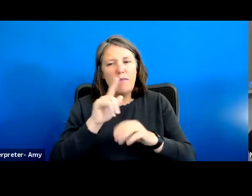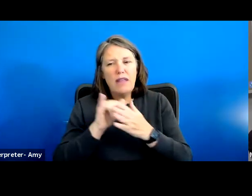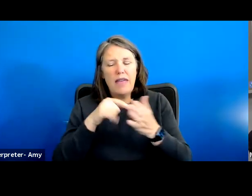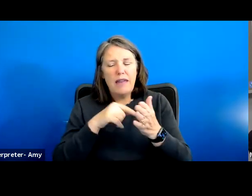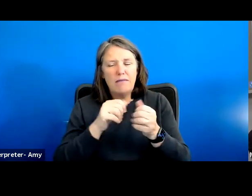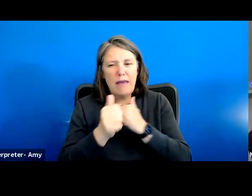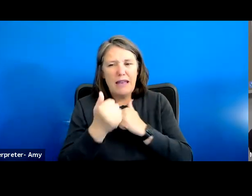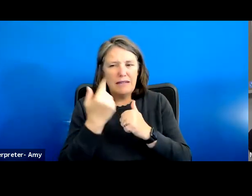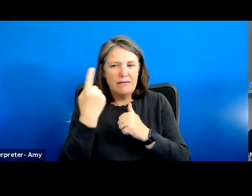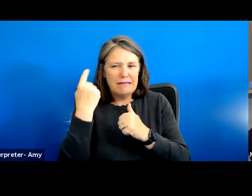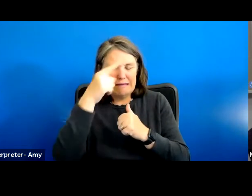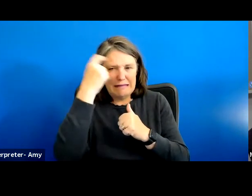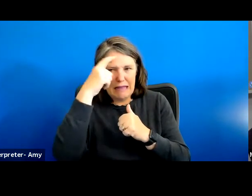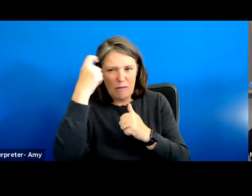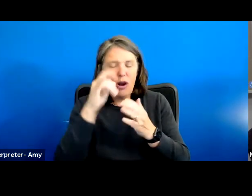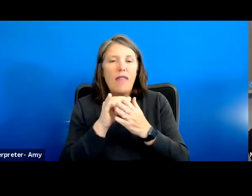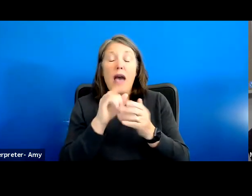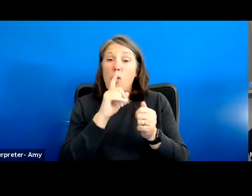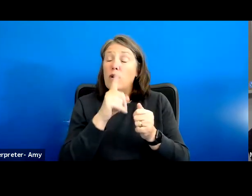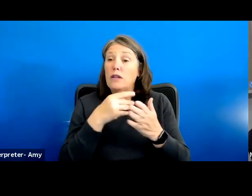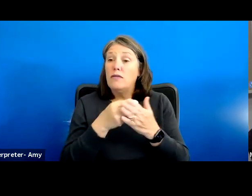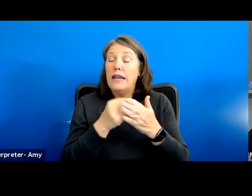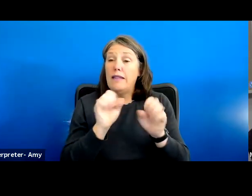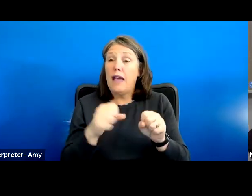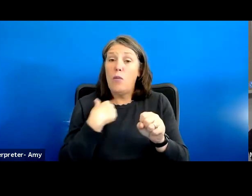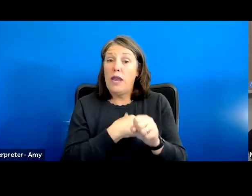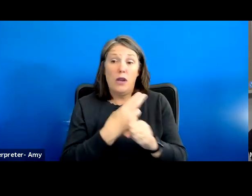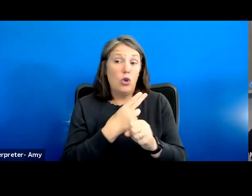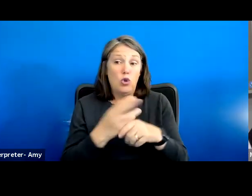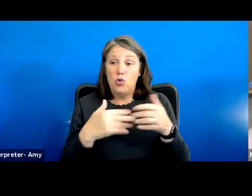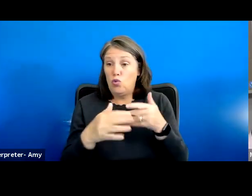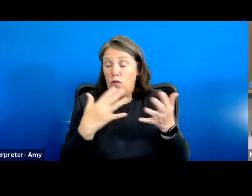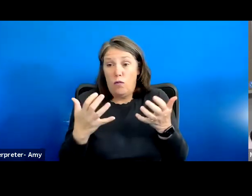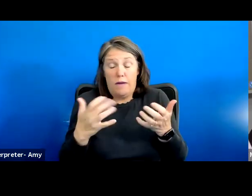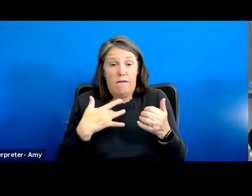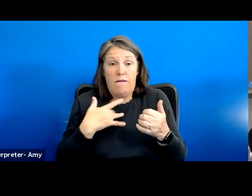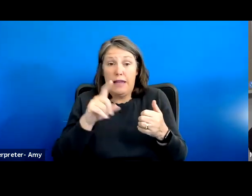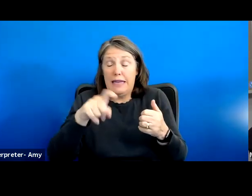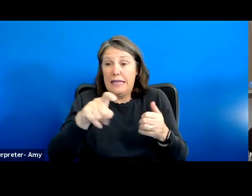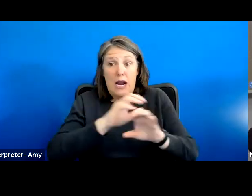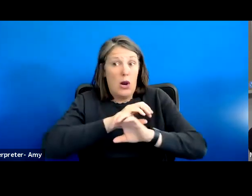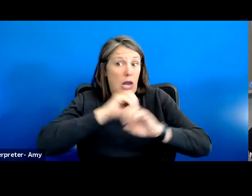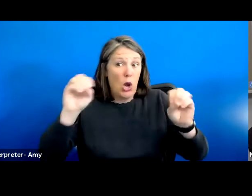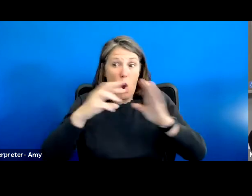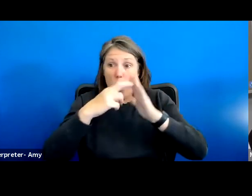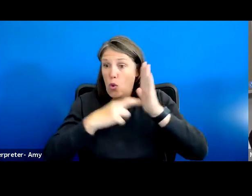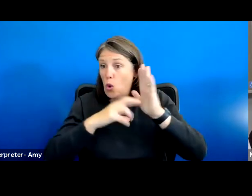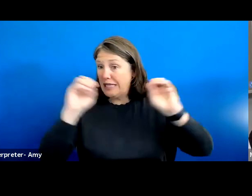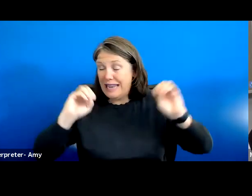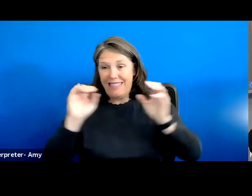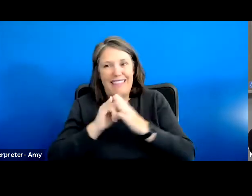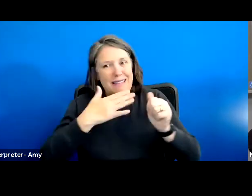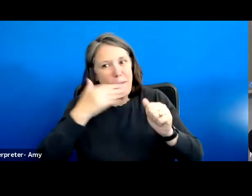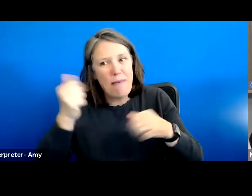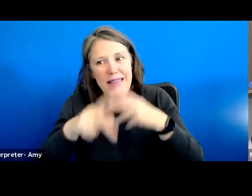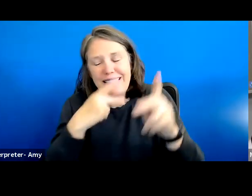and that was essentially funding that we could use however we felt was necessary, which was great. No strings attached funding is the best kind of